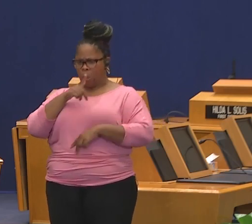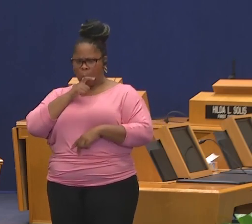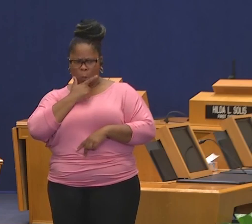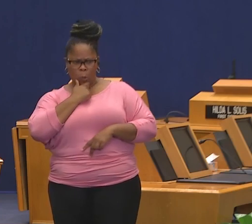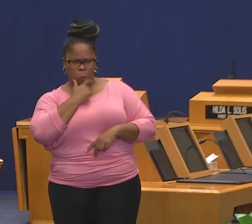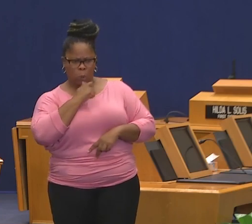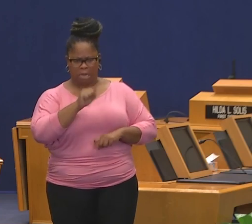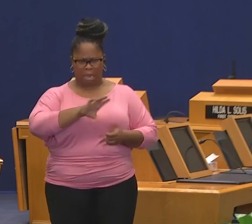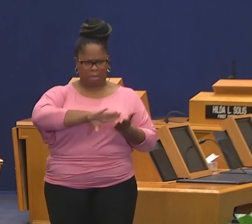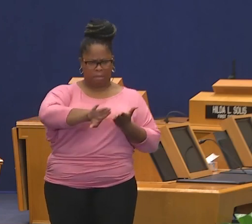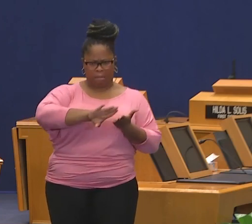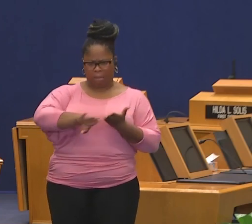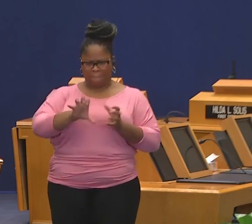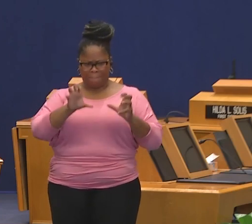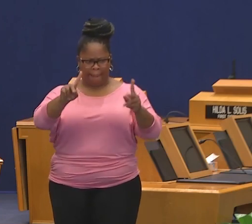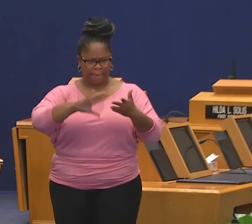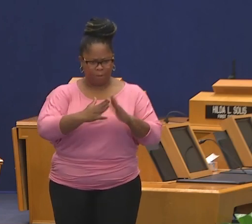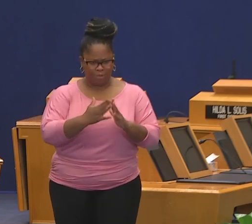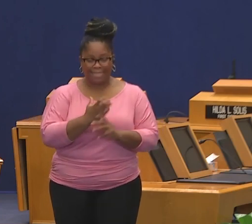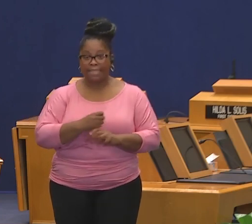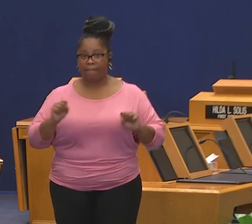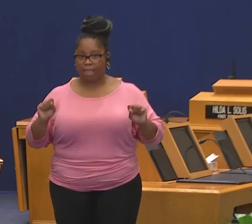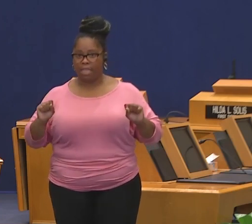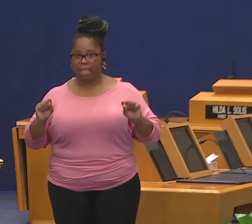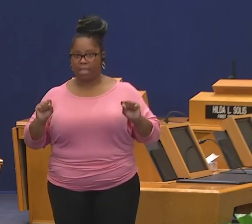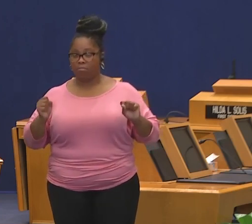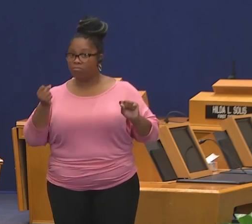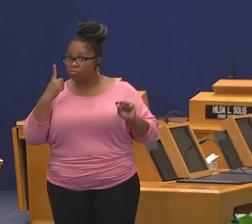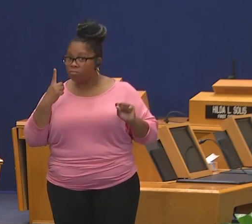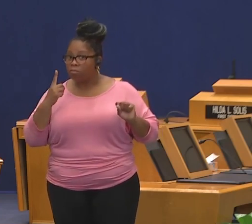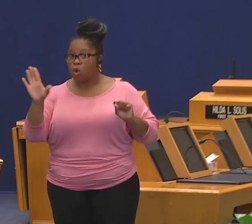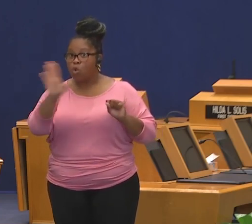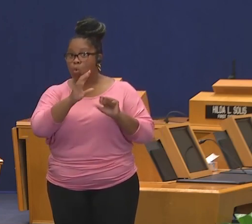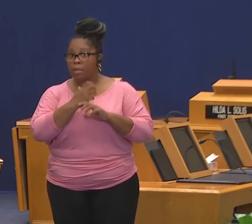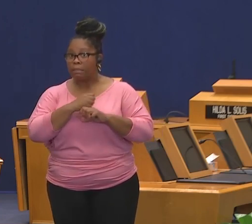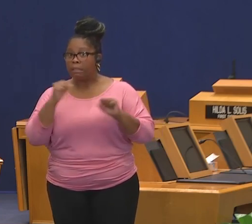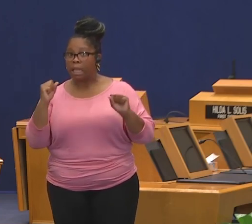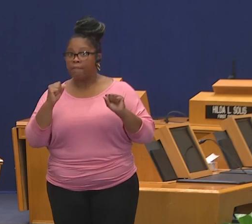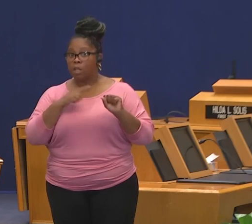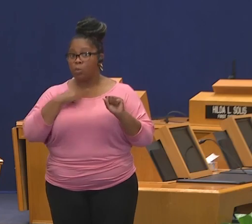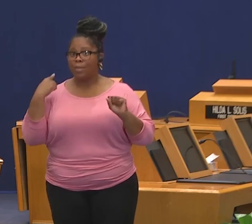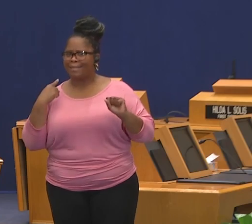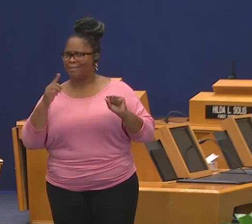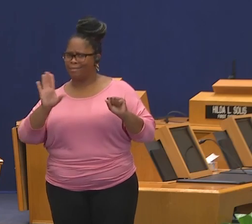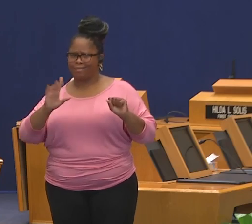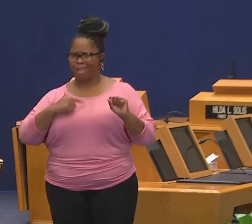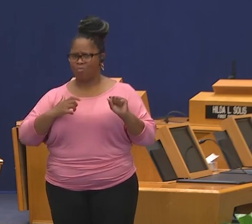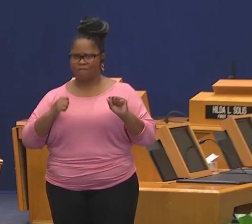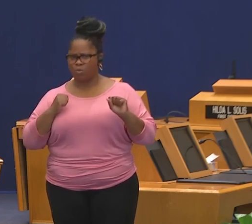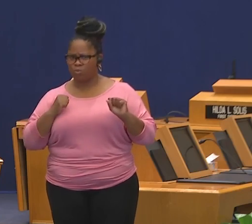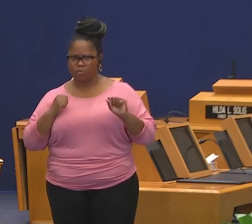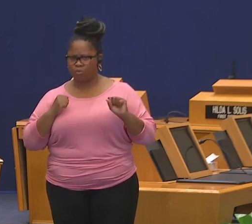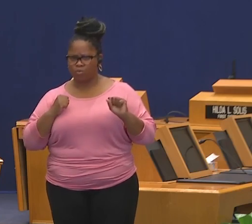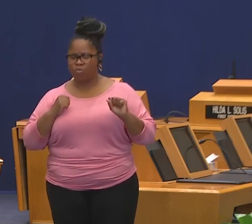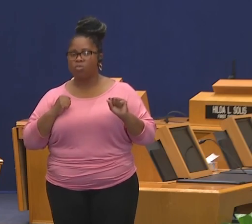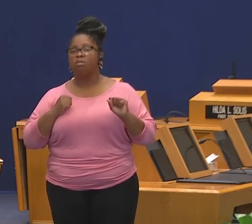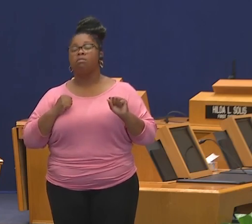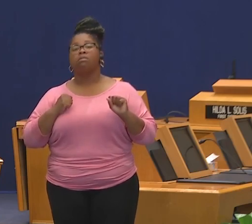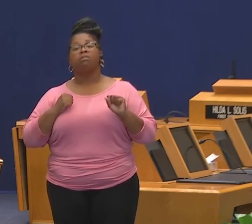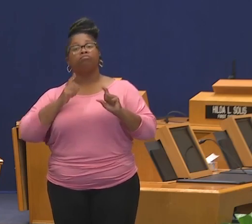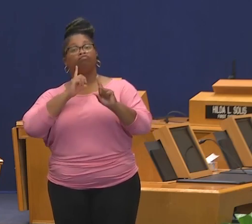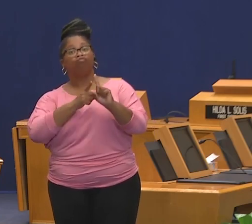community. However, I refuse to put your safety at risk. As a result, I have opposed efforts